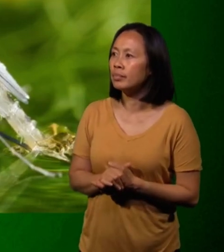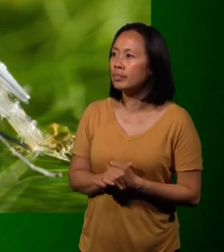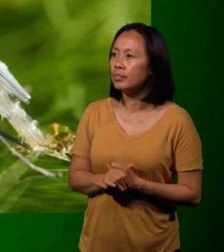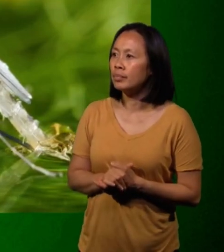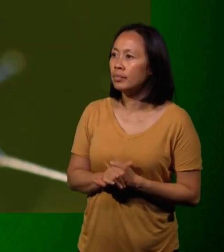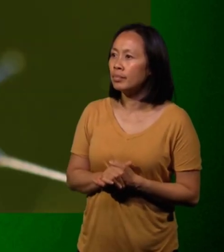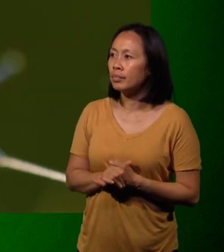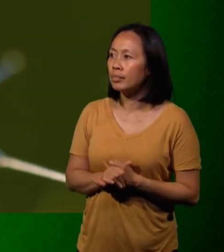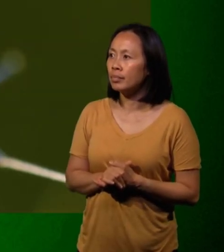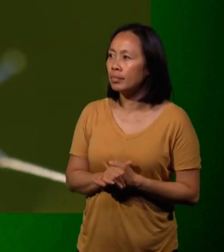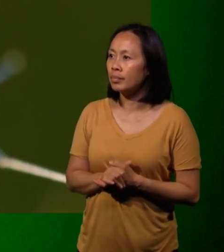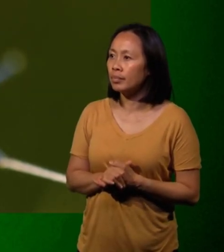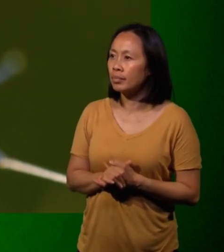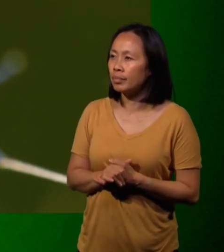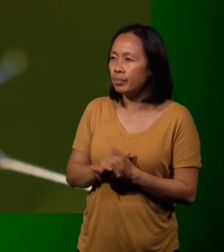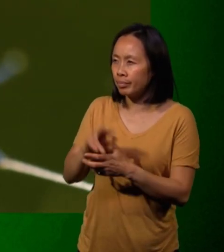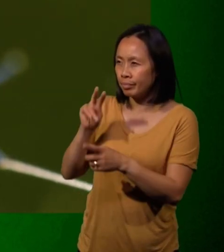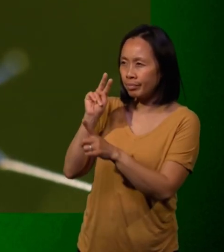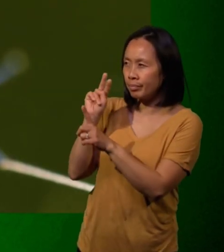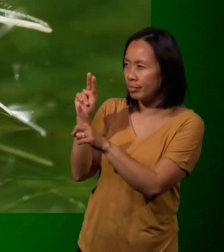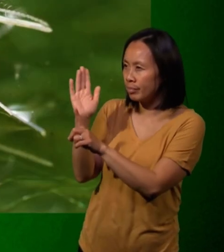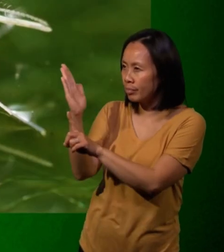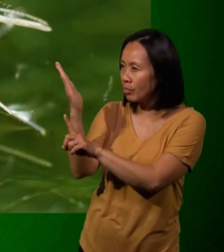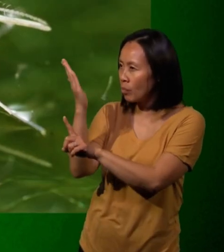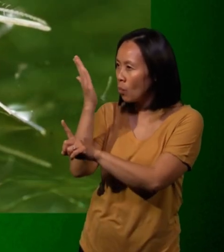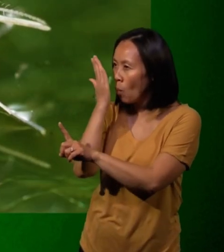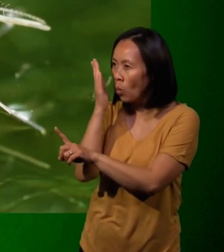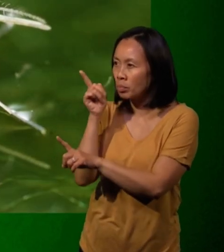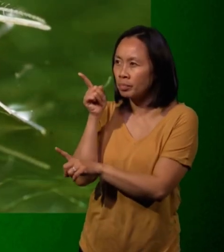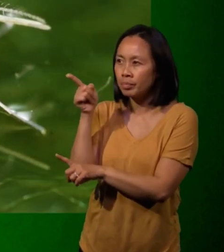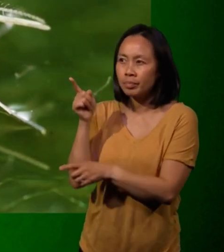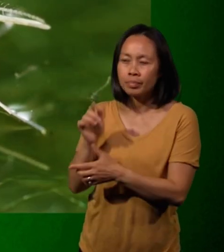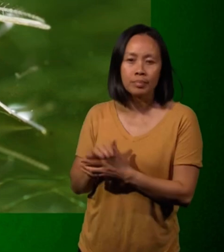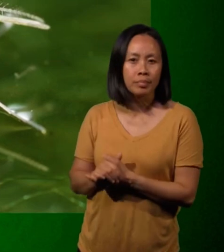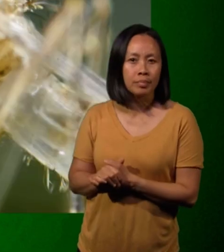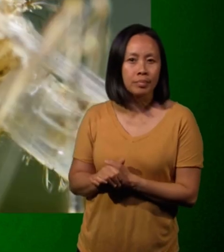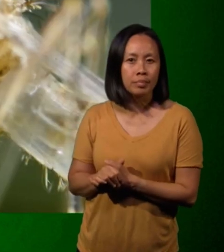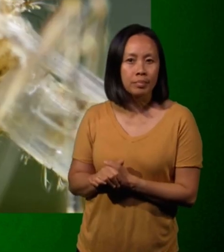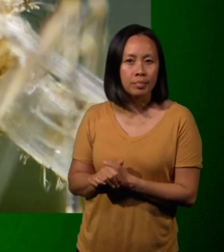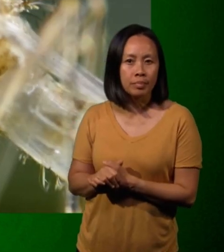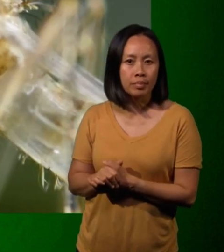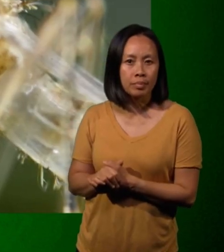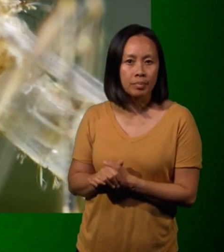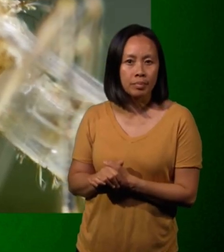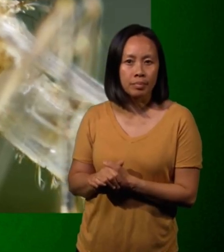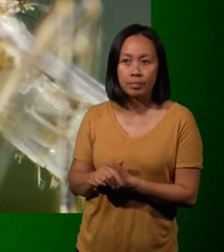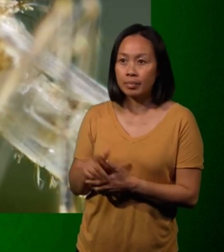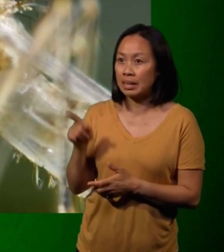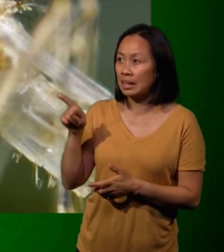Though their appearance, on closer inspection, is far from common.